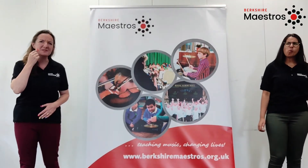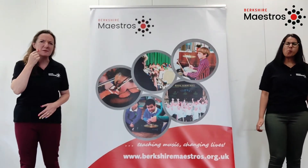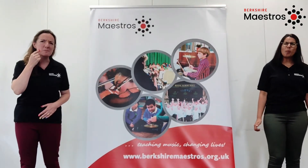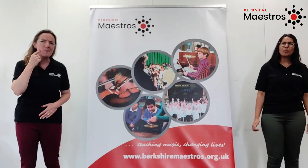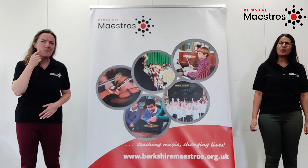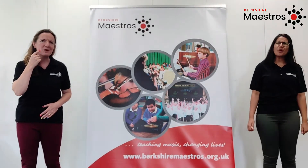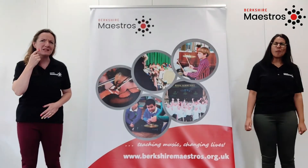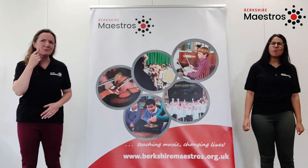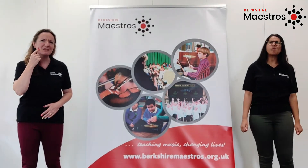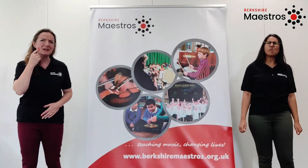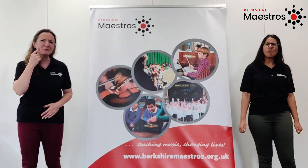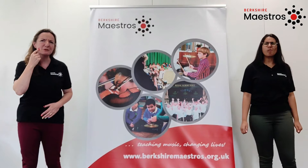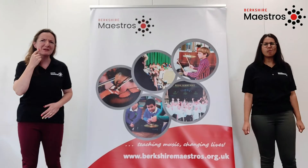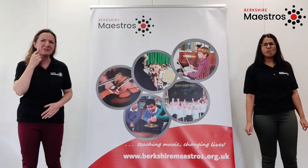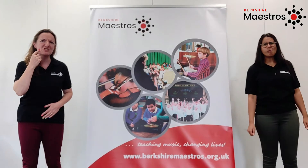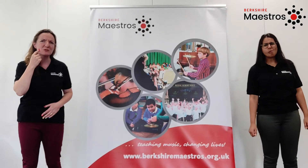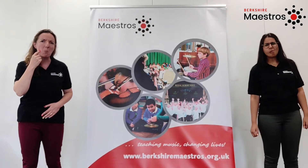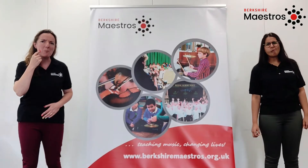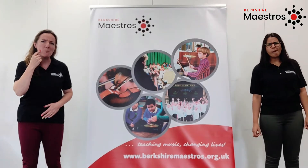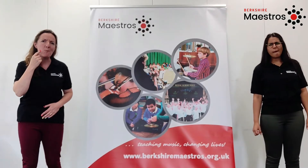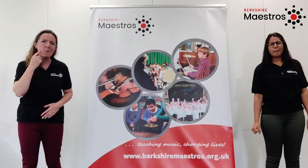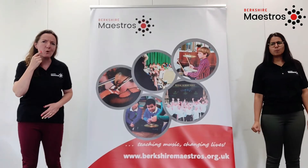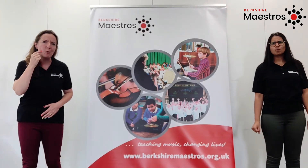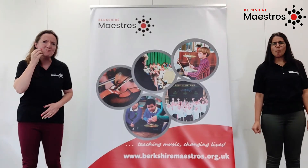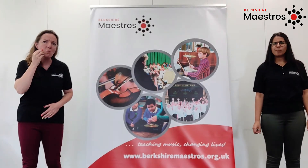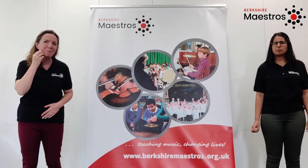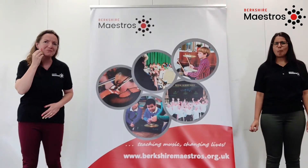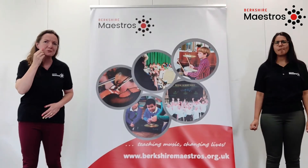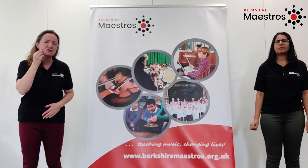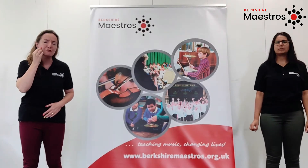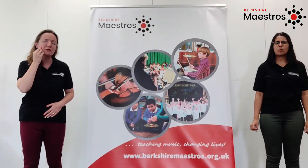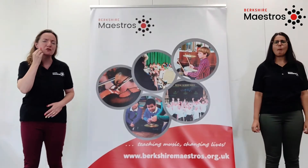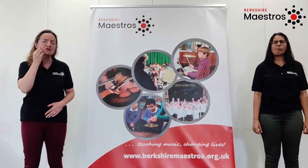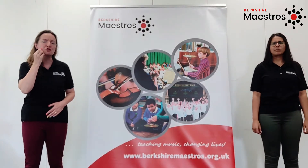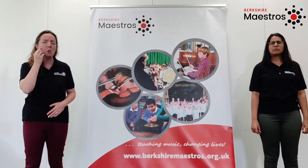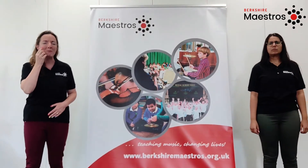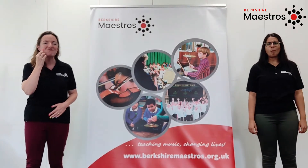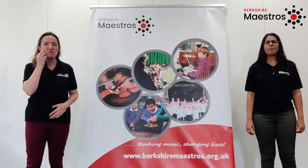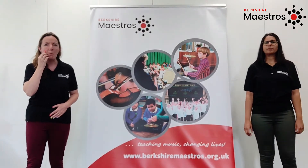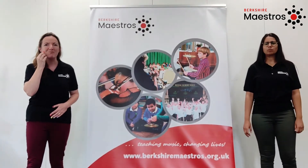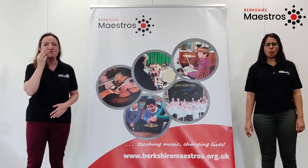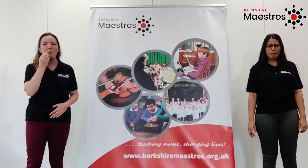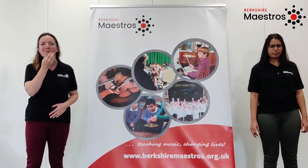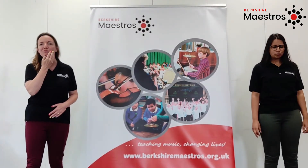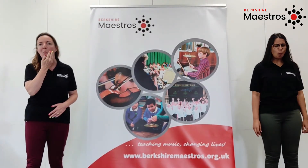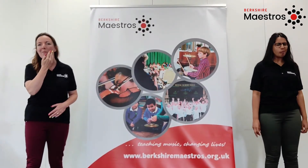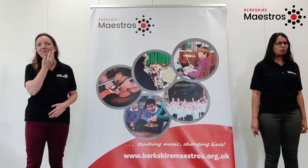it. Get the bit out from the back of your teeth. Got it. That's a good chew.